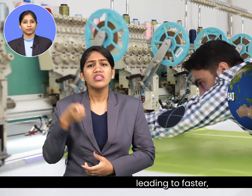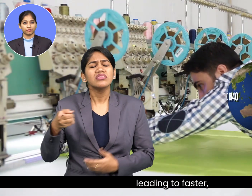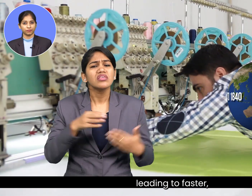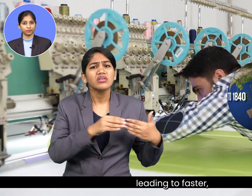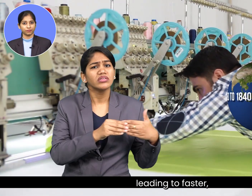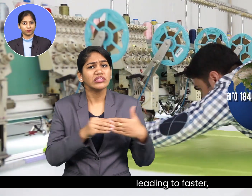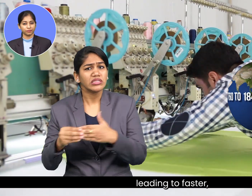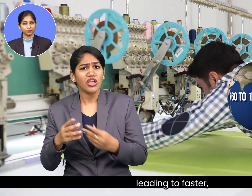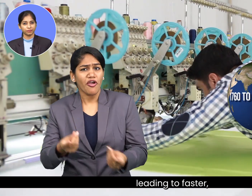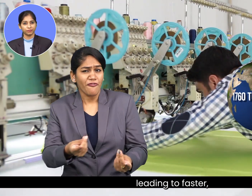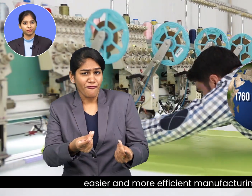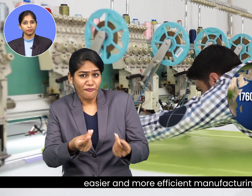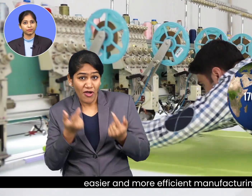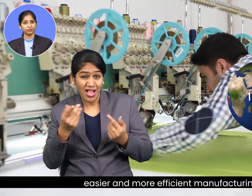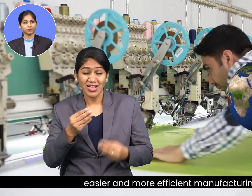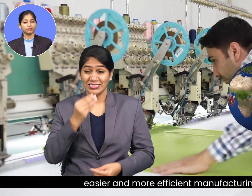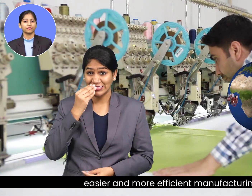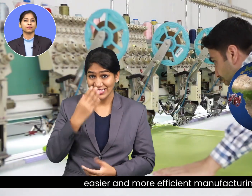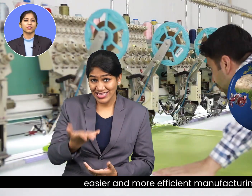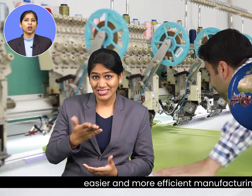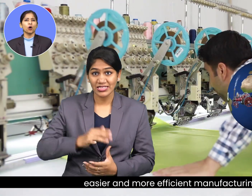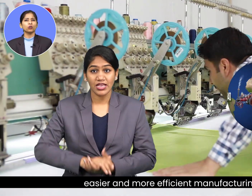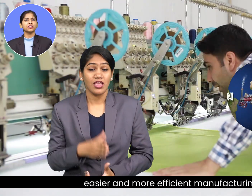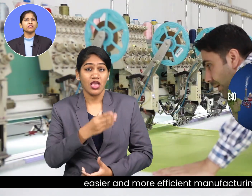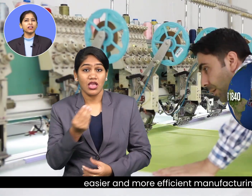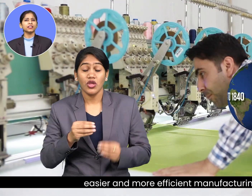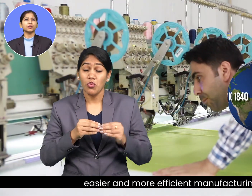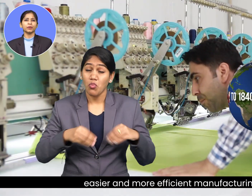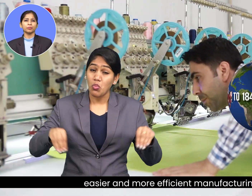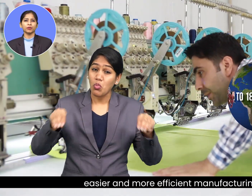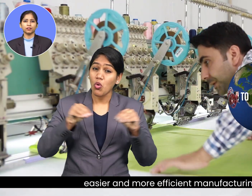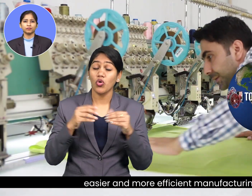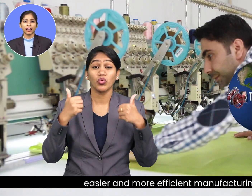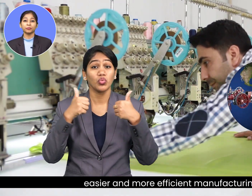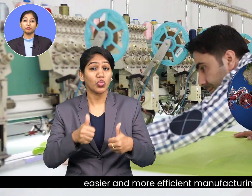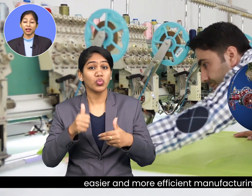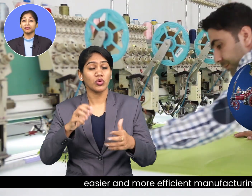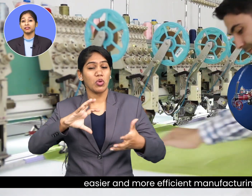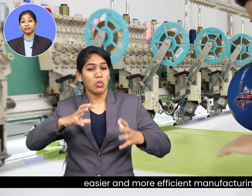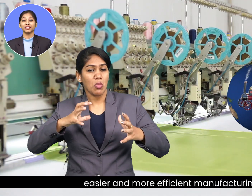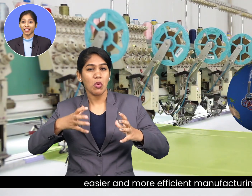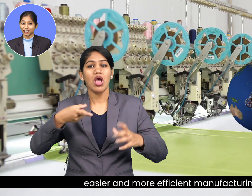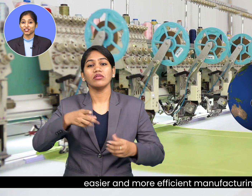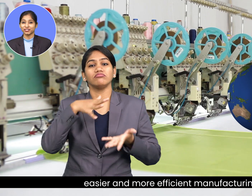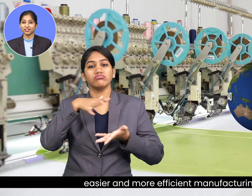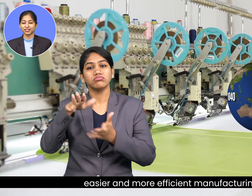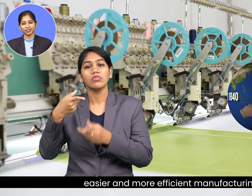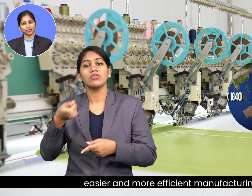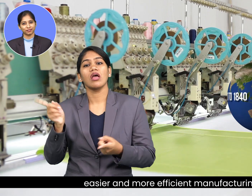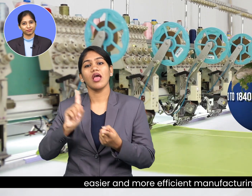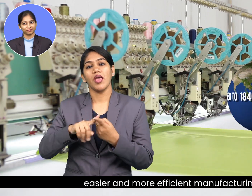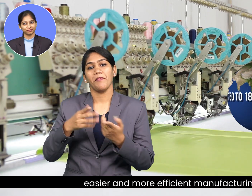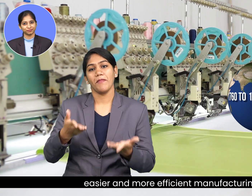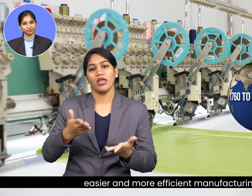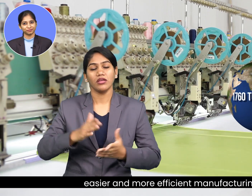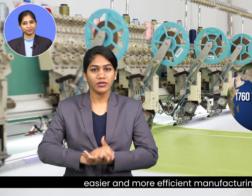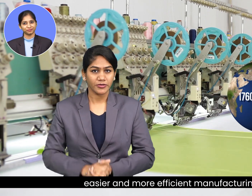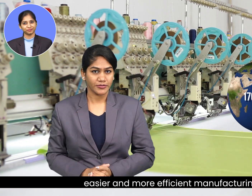Leading to faster, easier, and more efficient manufacturing.